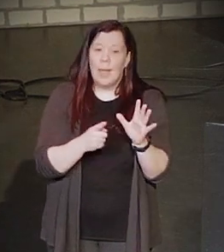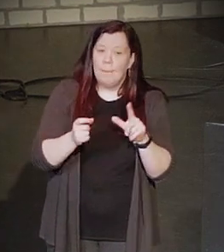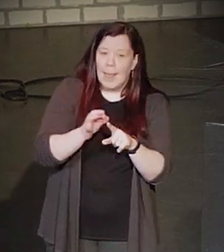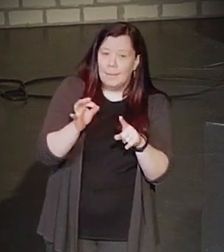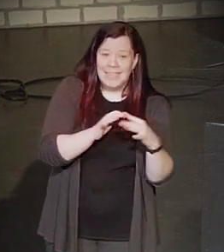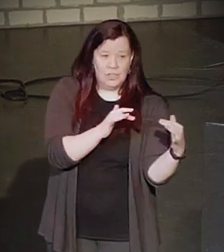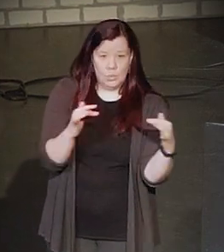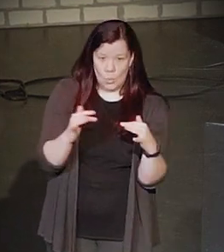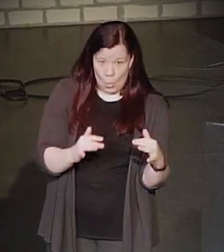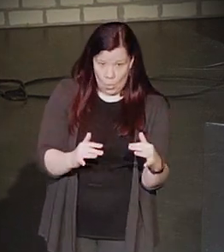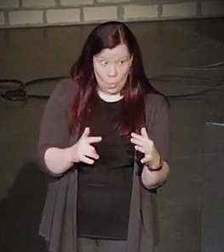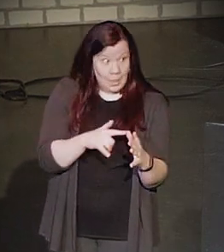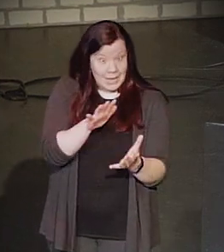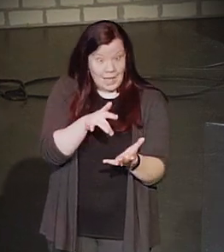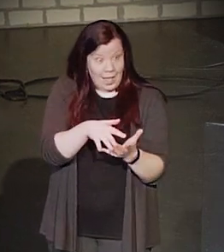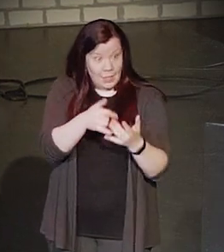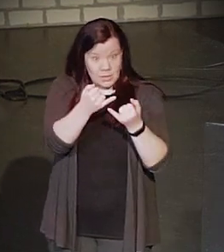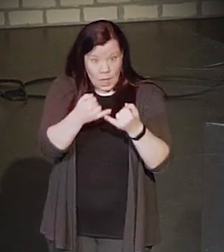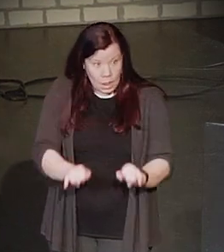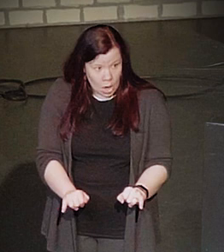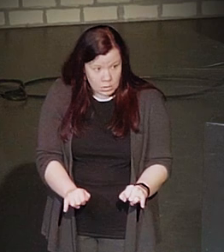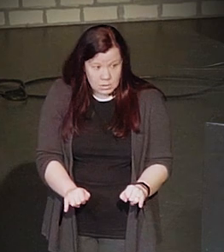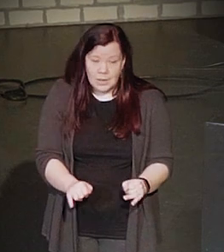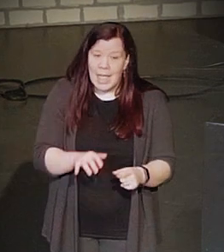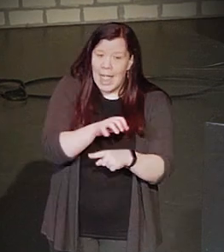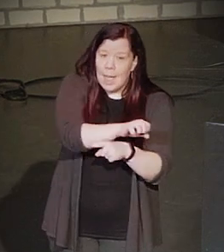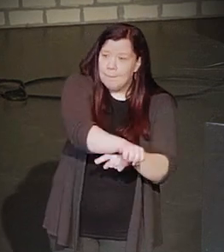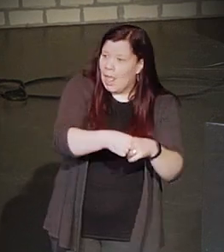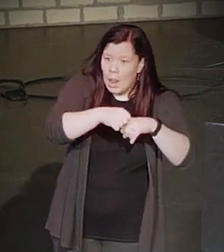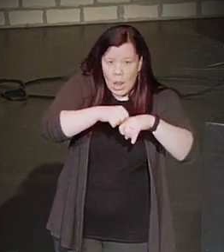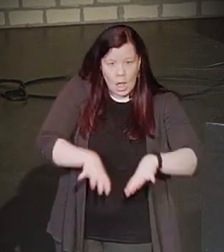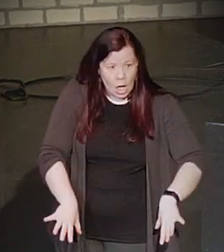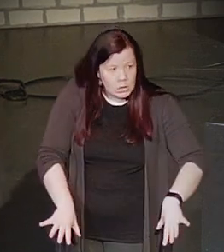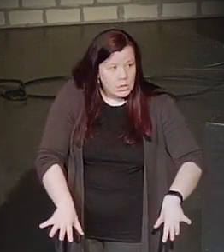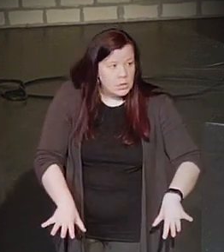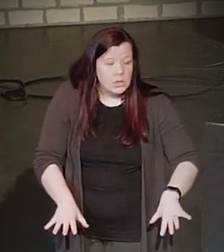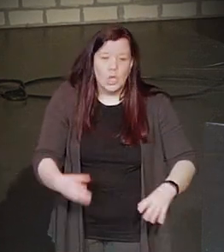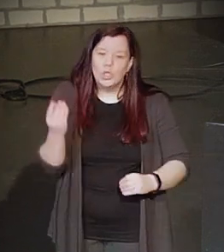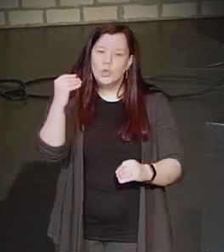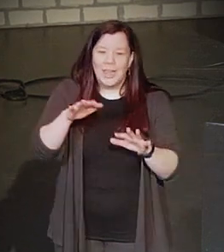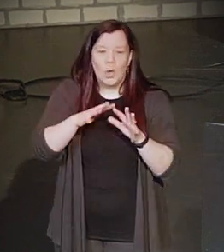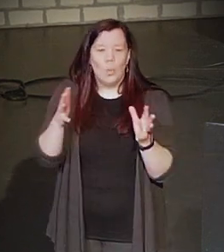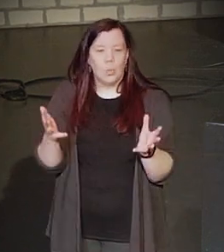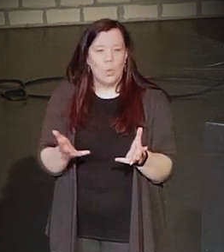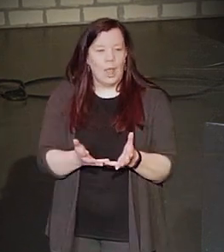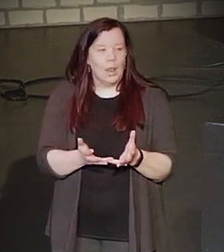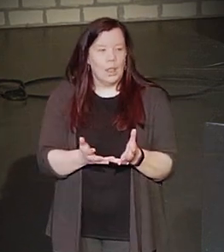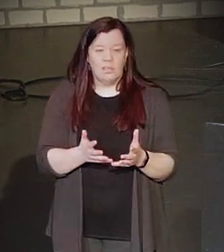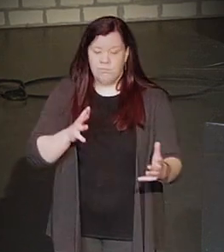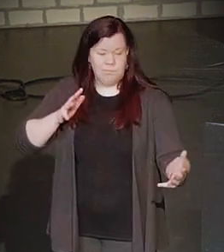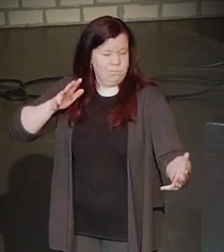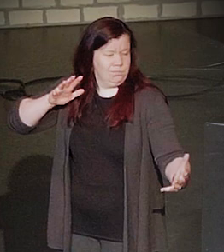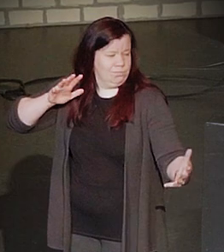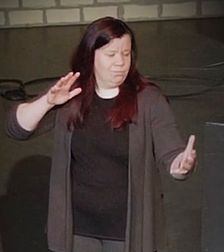that war, losing its empire, the entire Greek world being